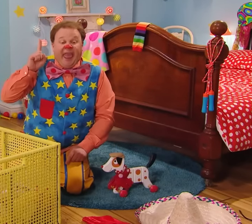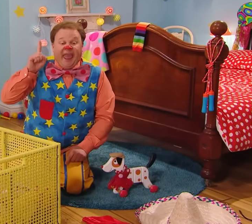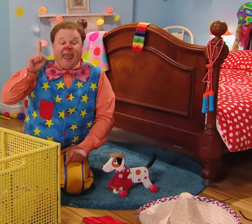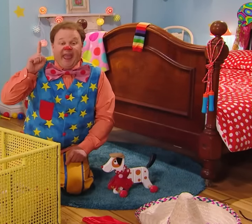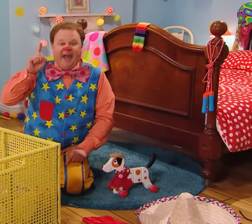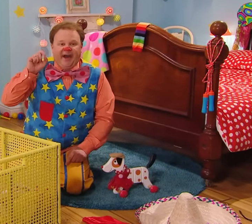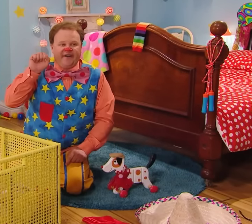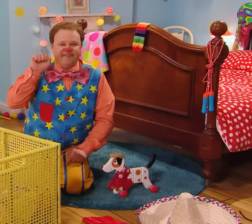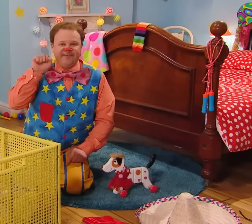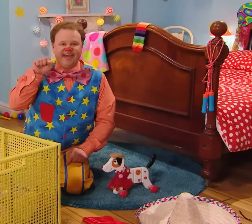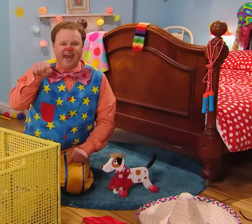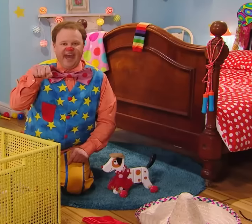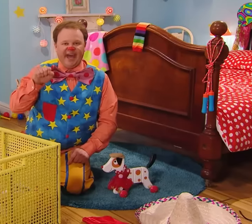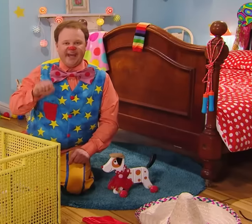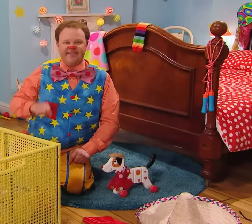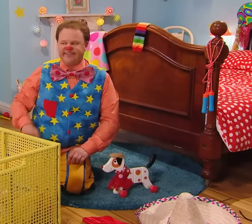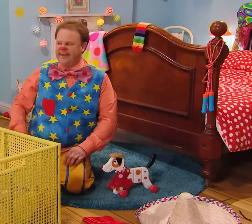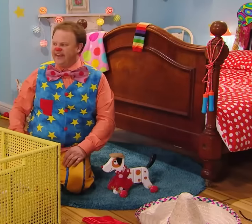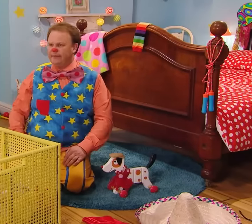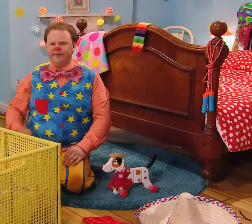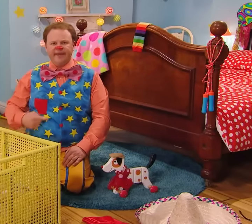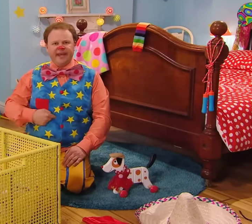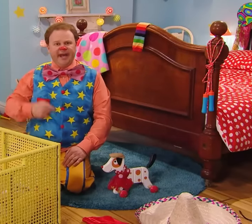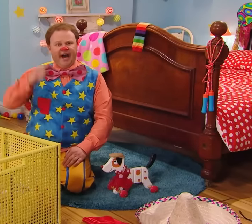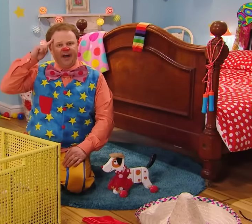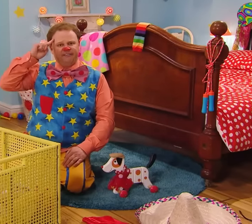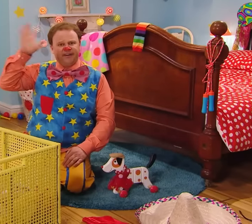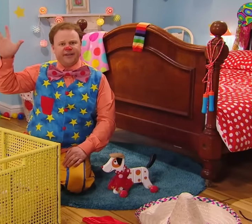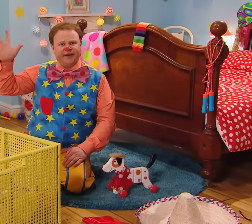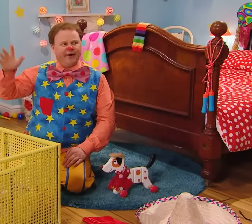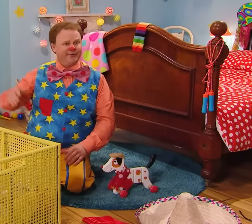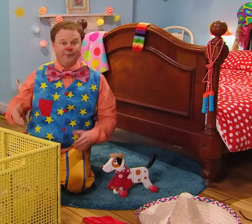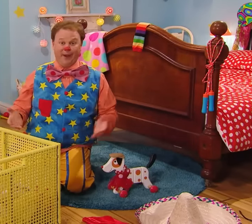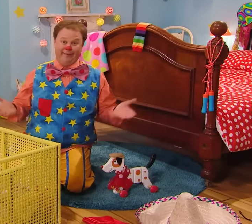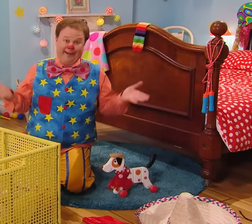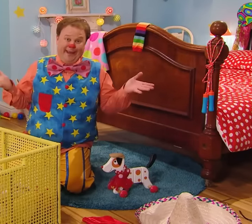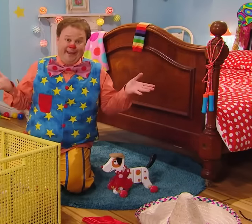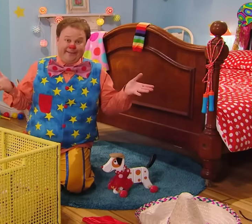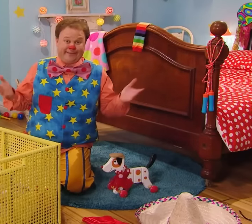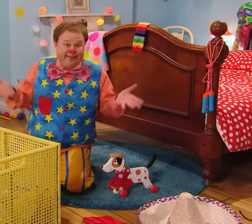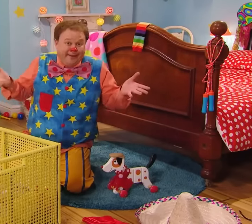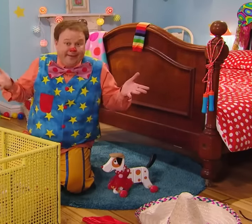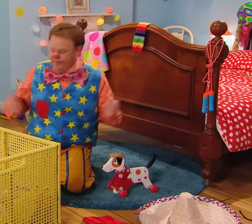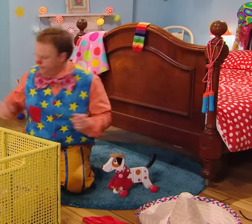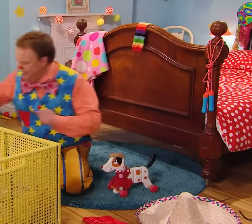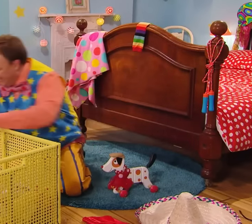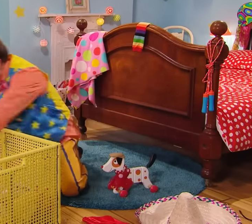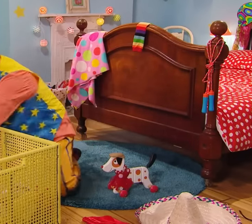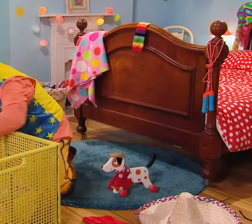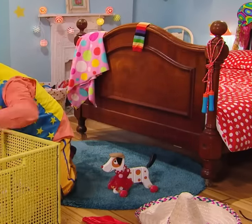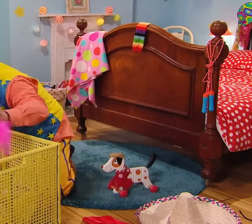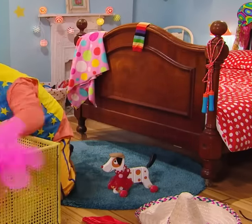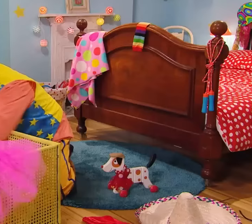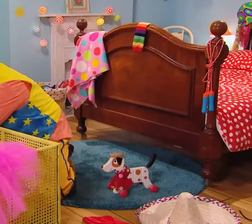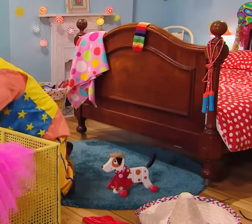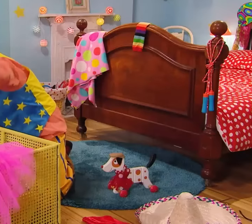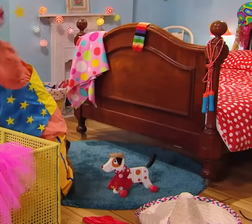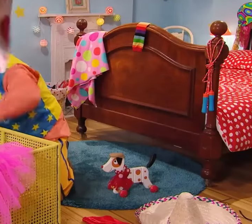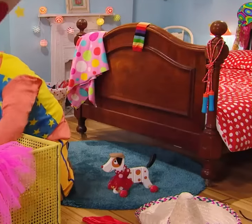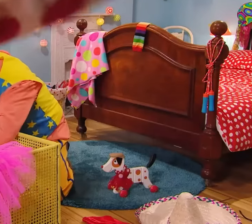Tumble? Oh, yes. Well, I forgot where it is. Then let's look for the squeaky toy bone